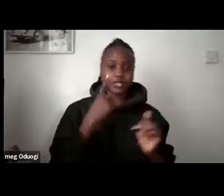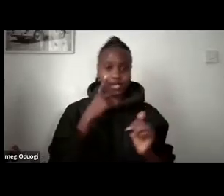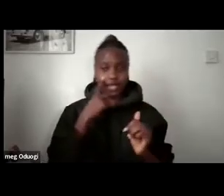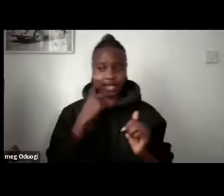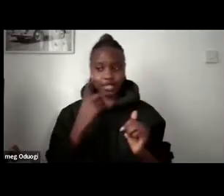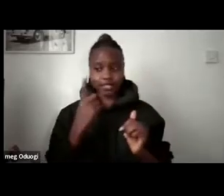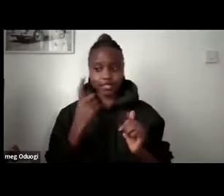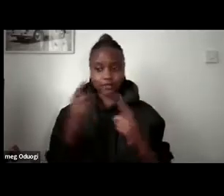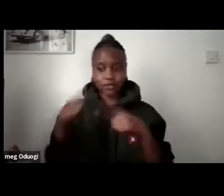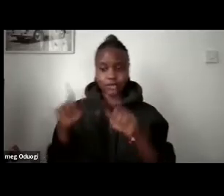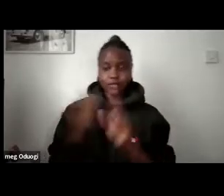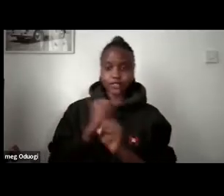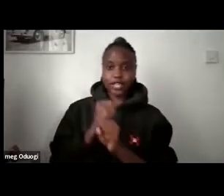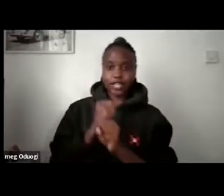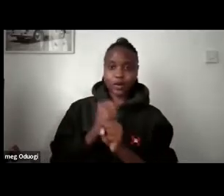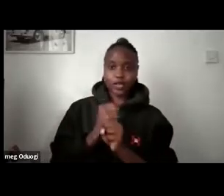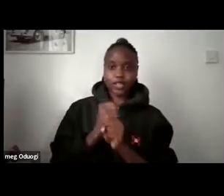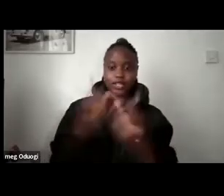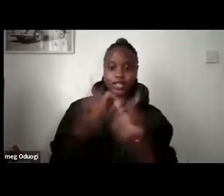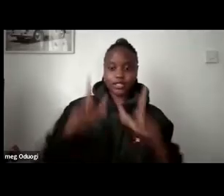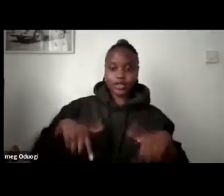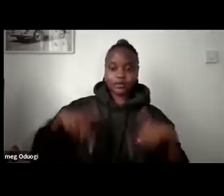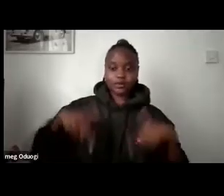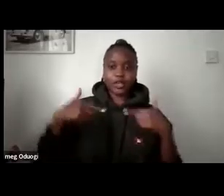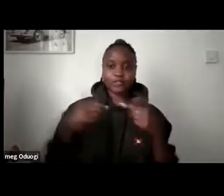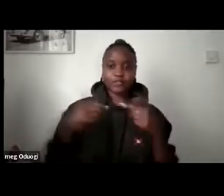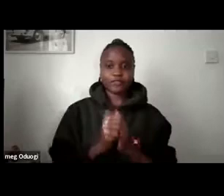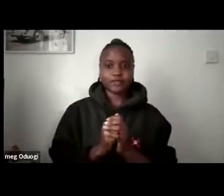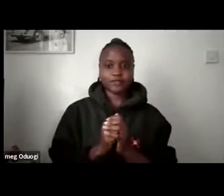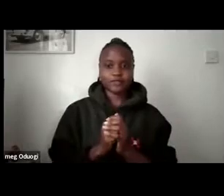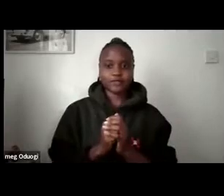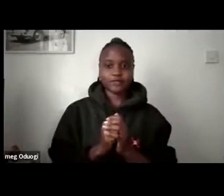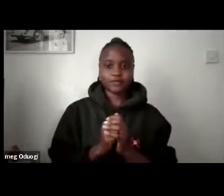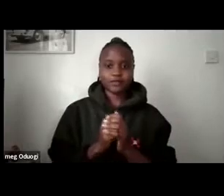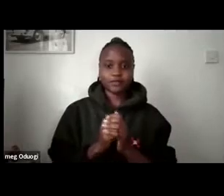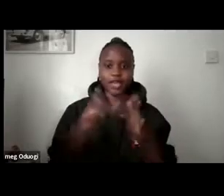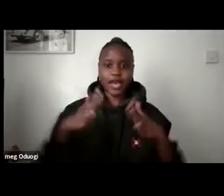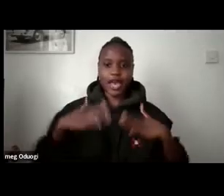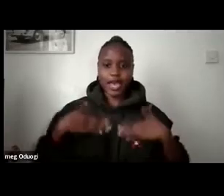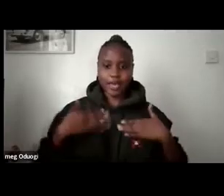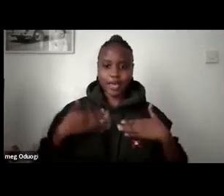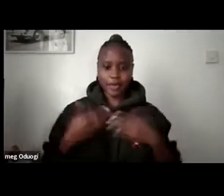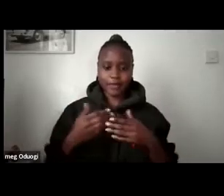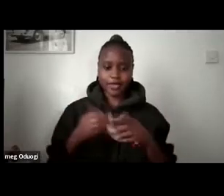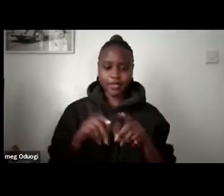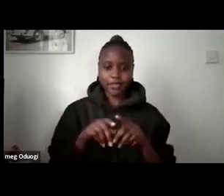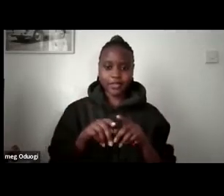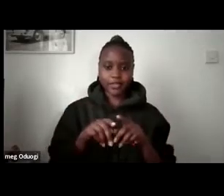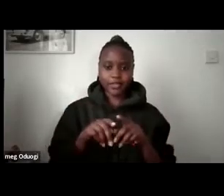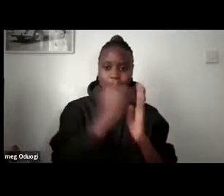work can come to light. I'm equally very happy that this program has